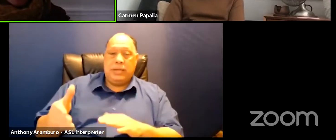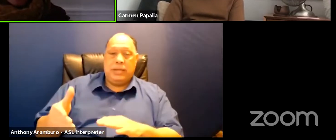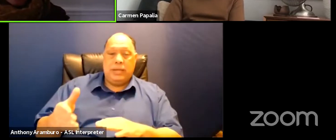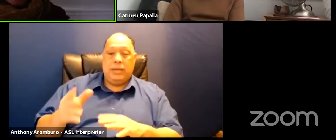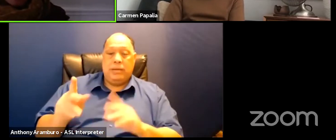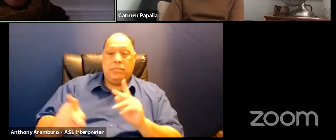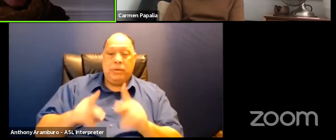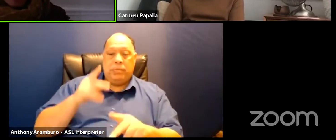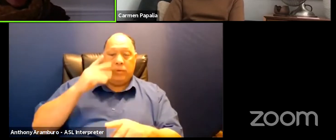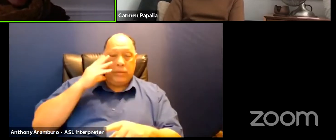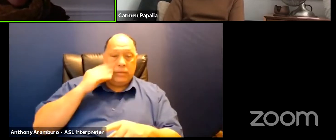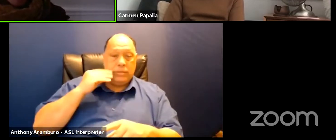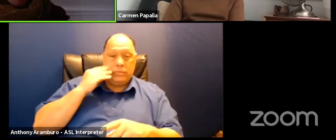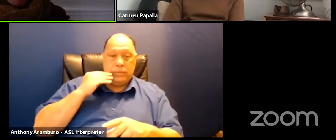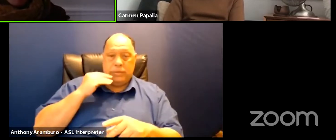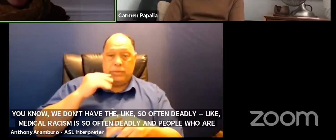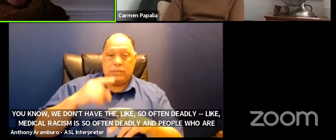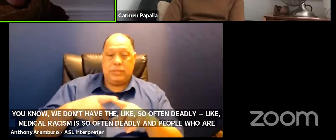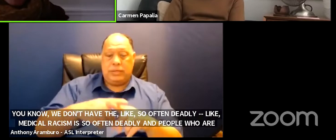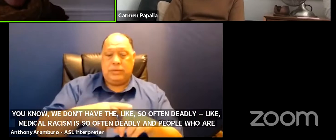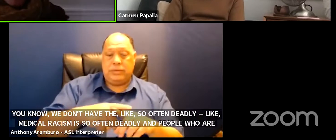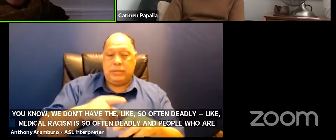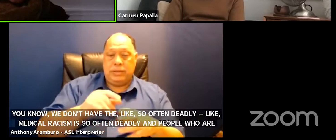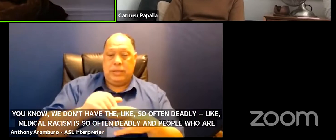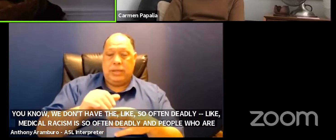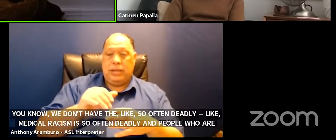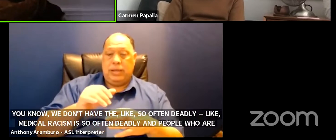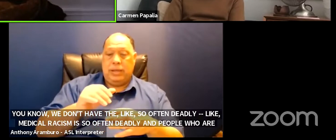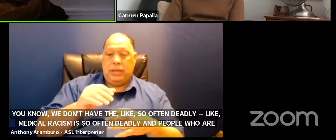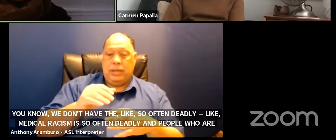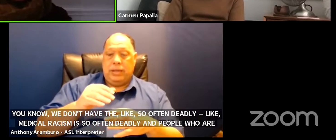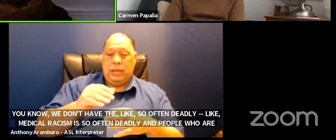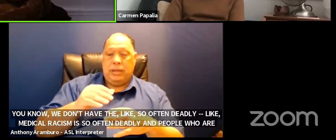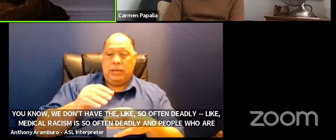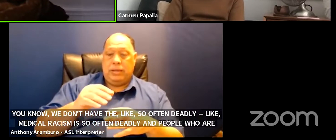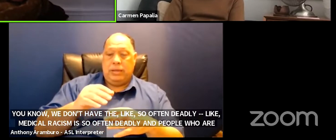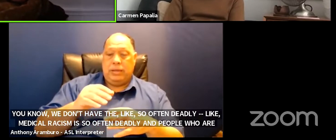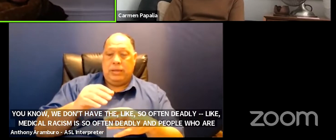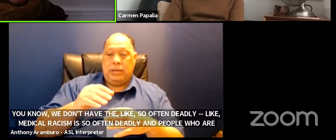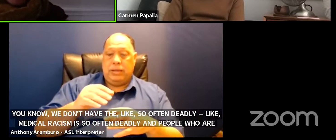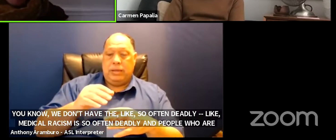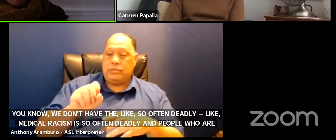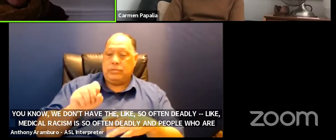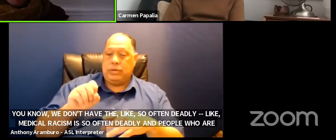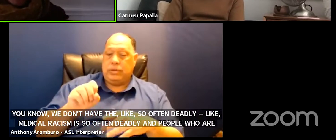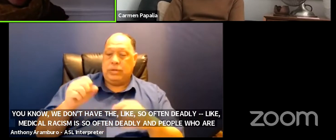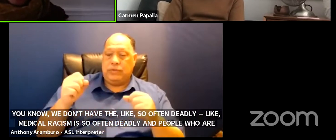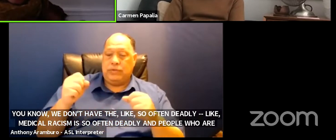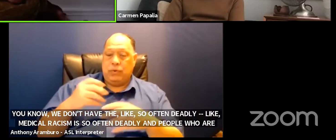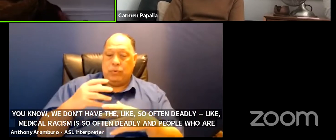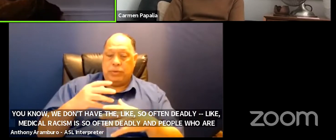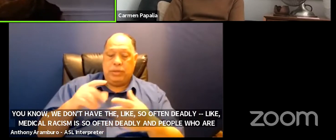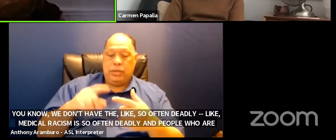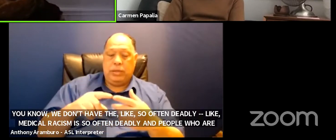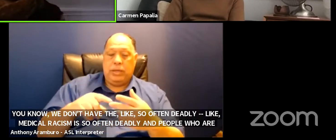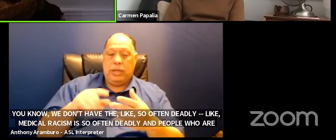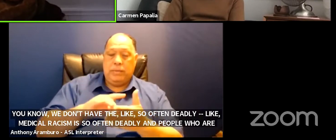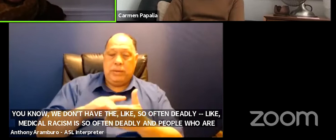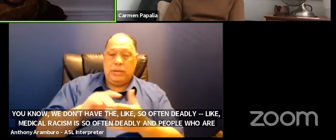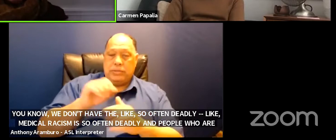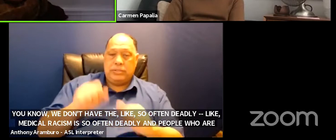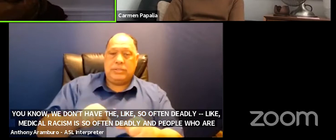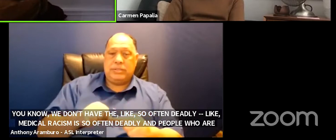experiencing the intersection of that, and people experiencing transphobia in the medical system is just